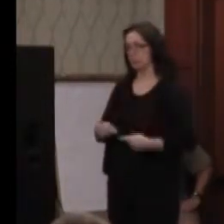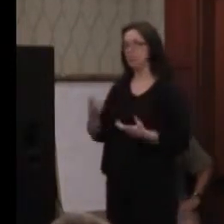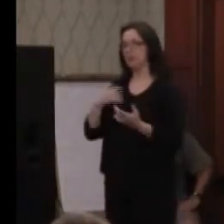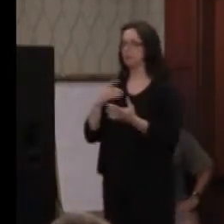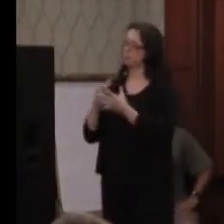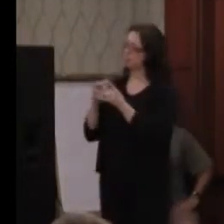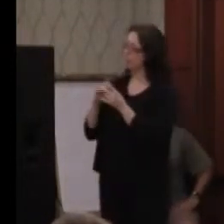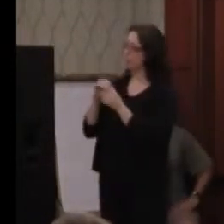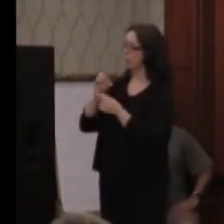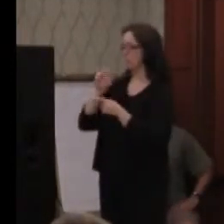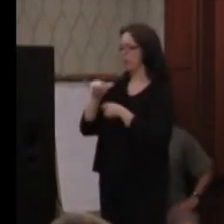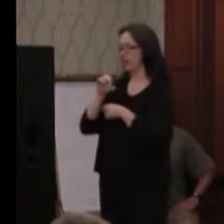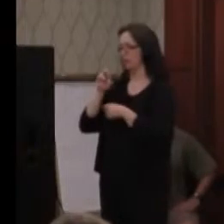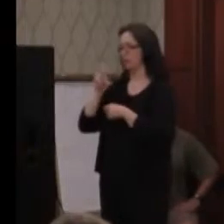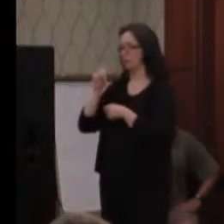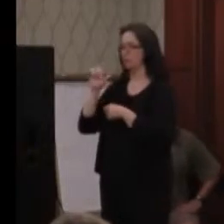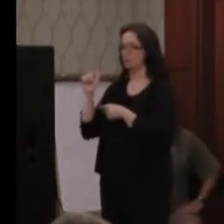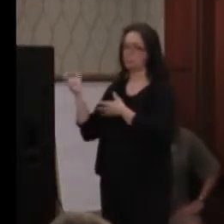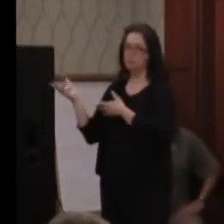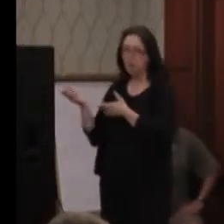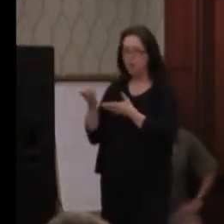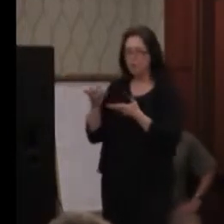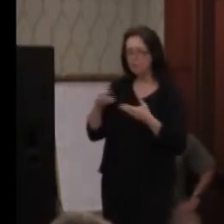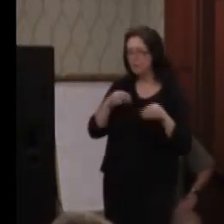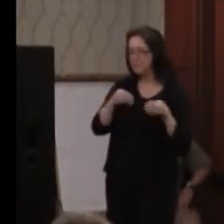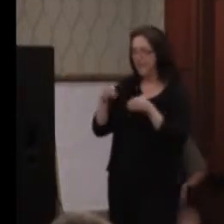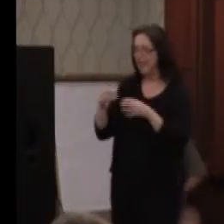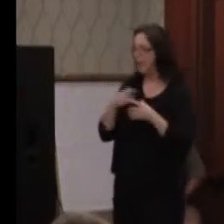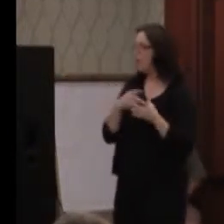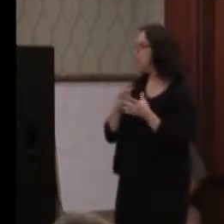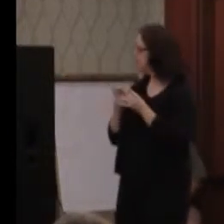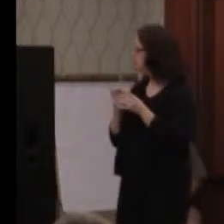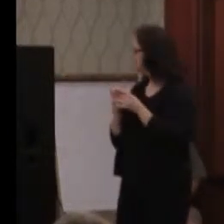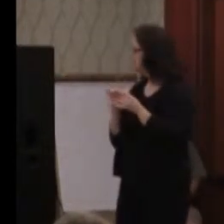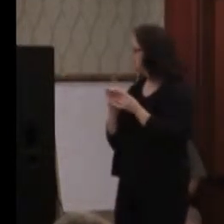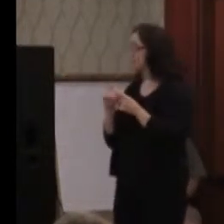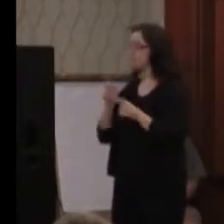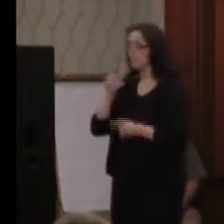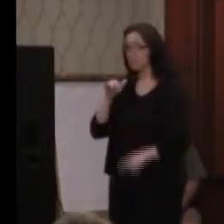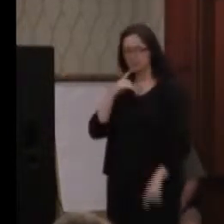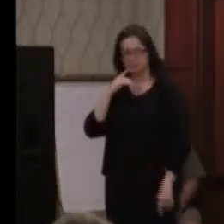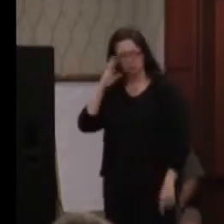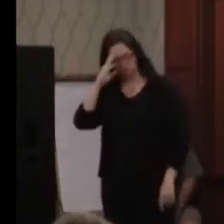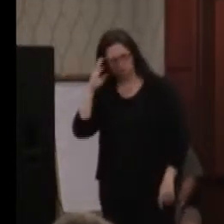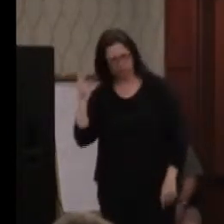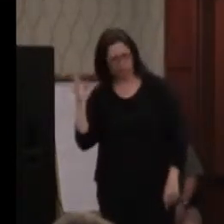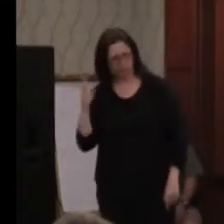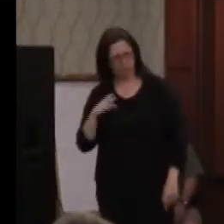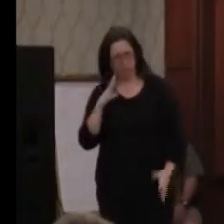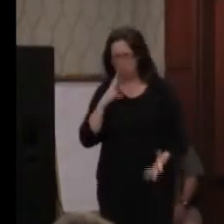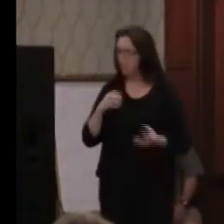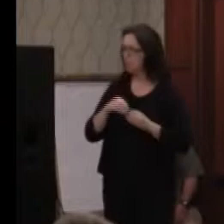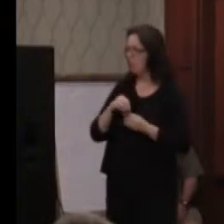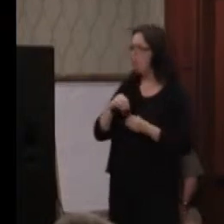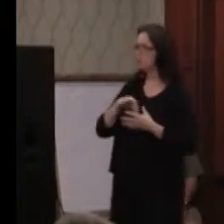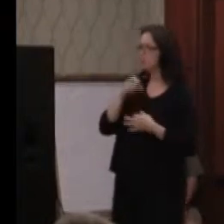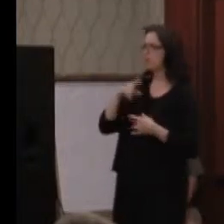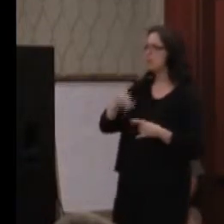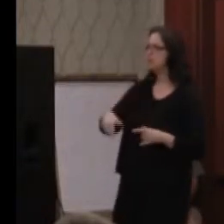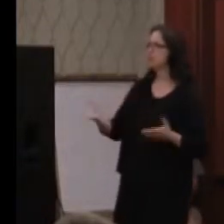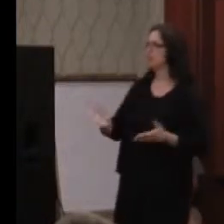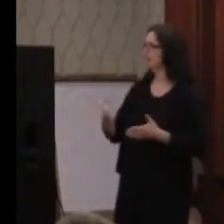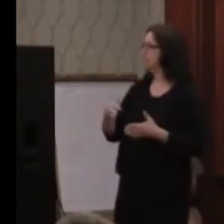to Ray, and Rosa, you know, Rosa brought her little stuff to sell. And at one point, Ray said, "You know, there's more spirit here in this here